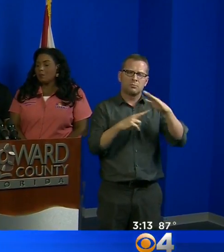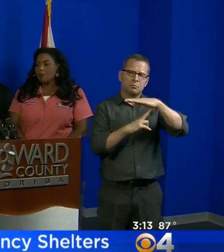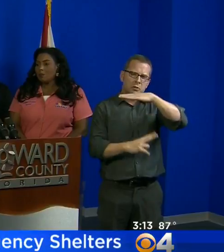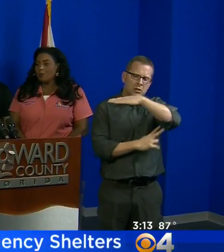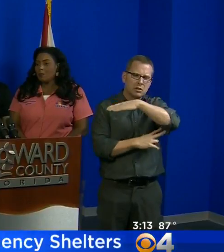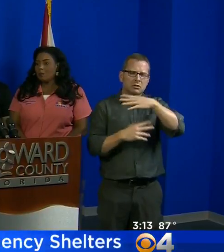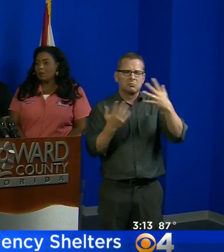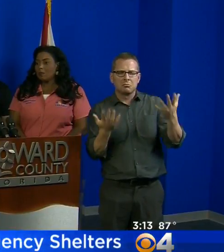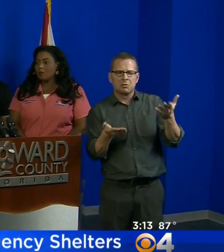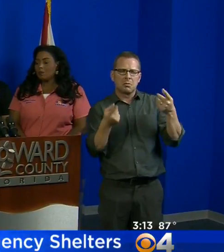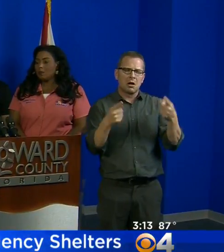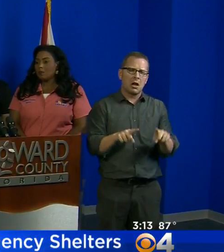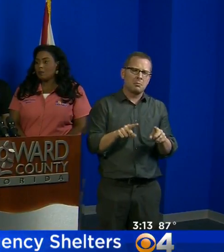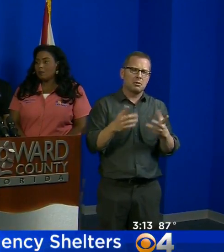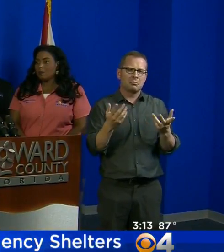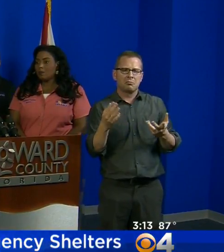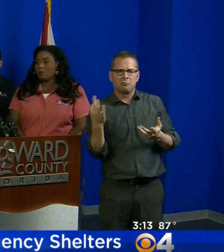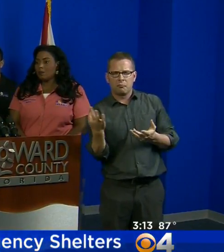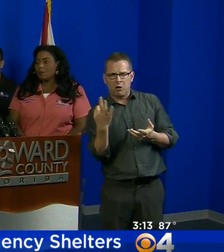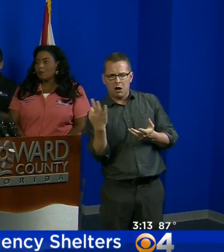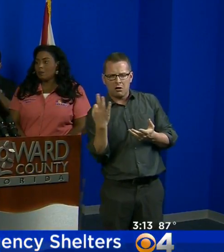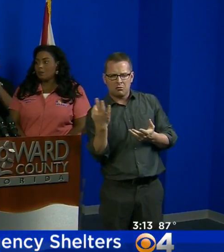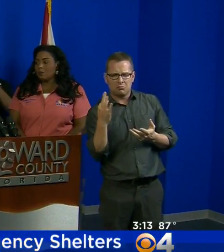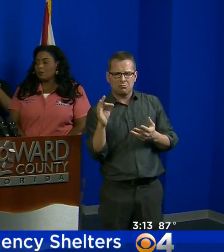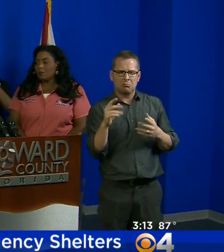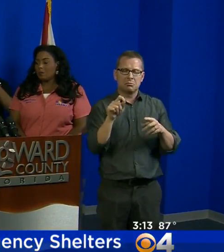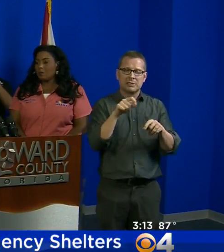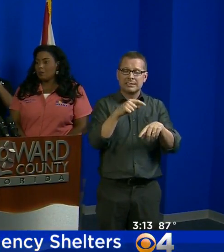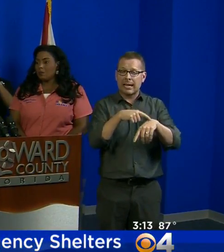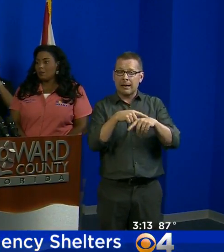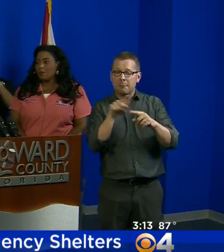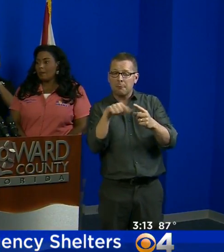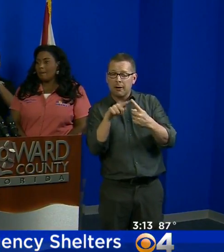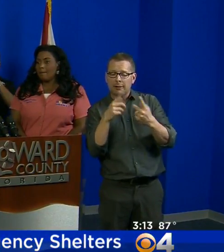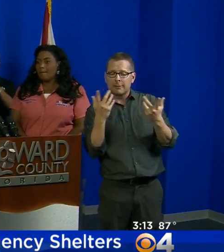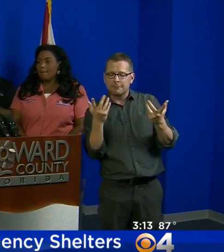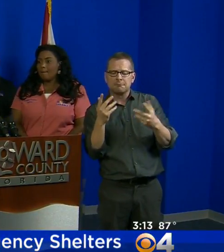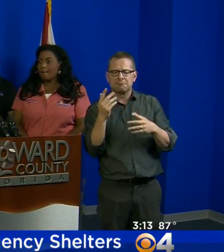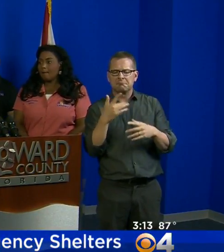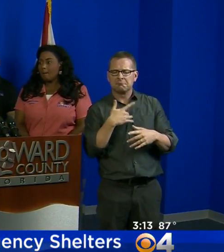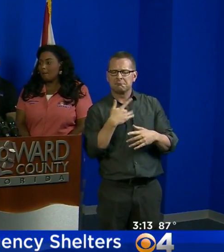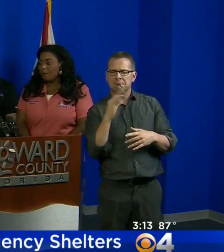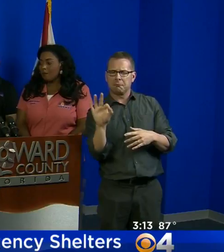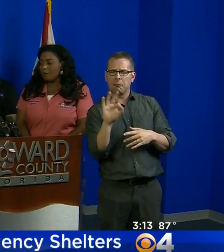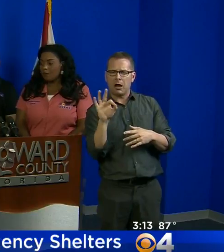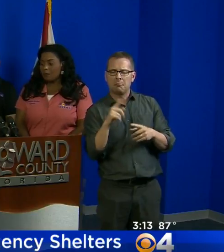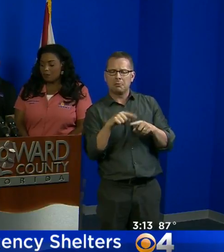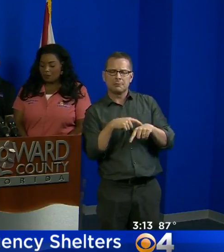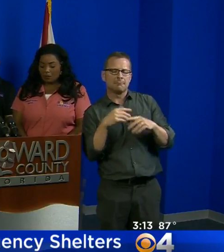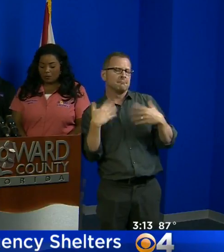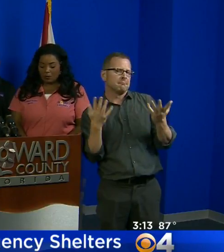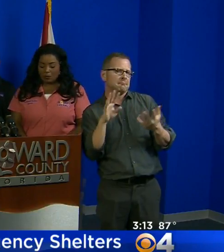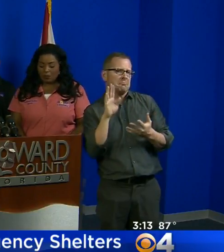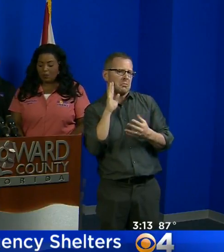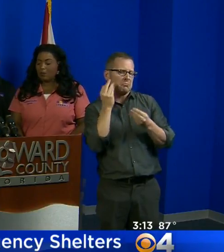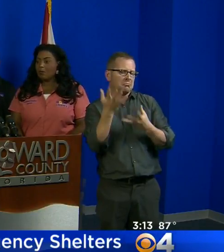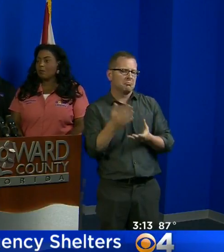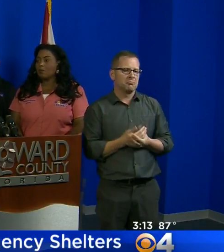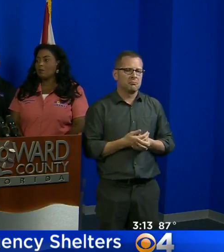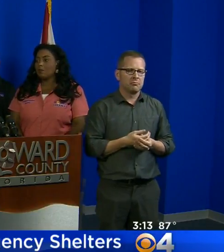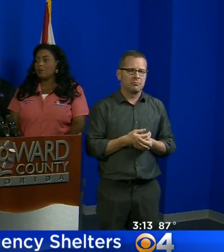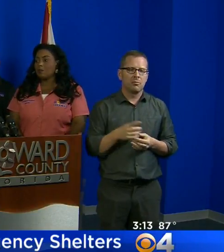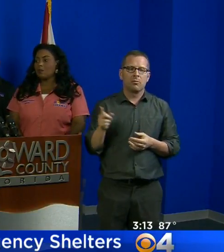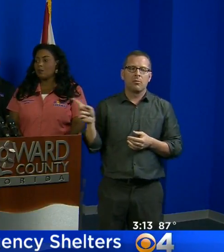a specific time frame. I might add on the issue of evacuations, and we have